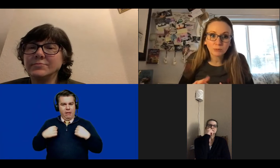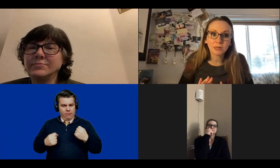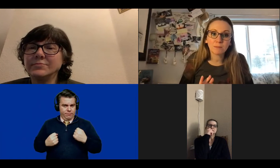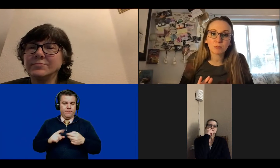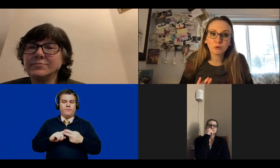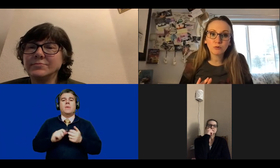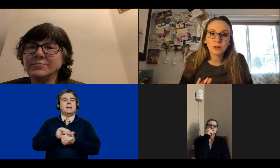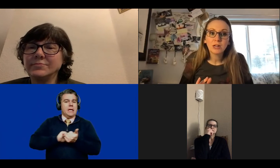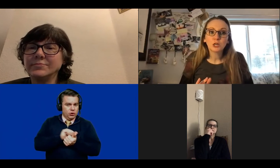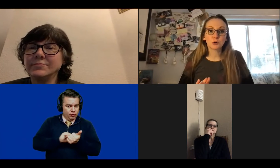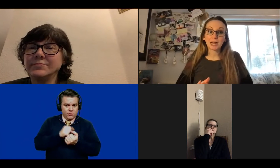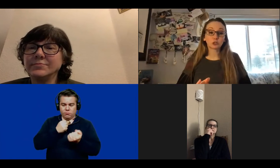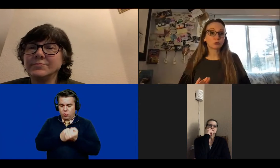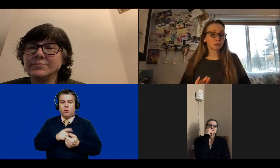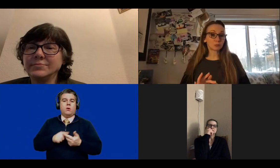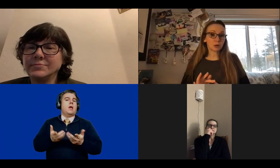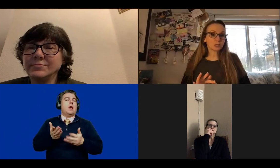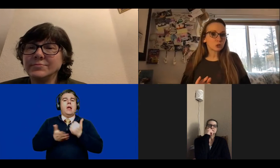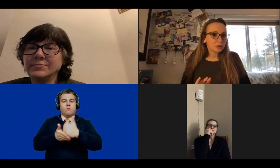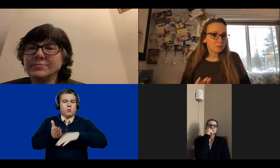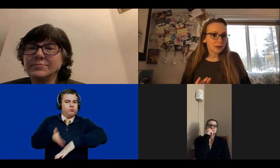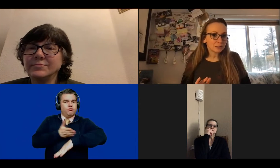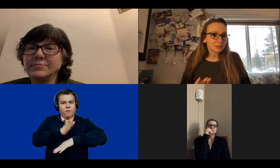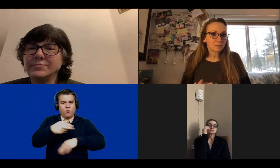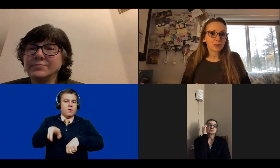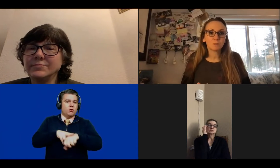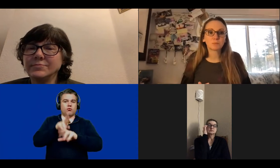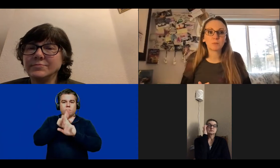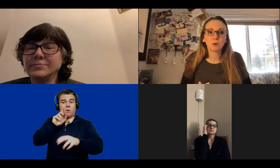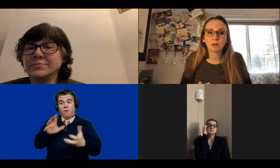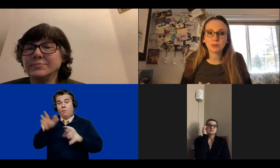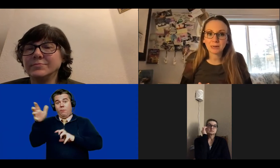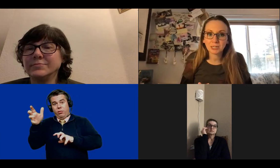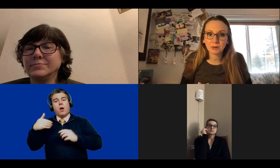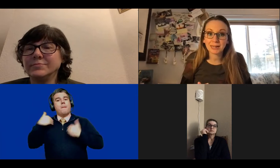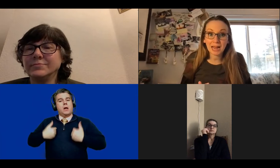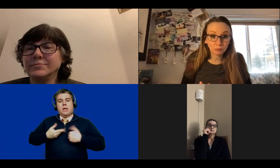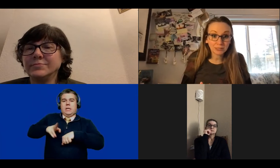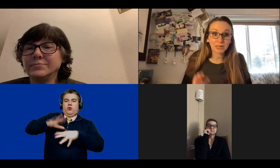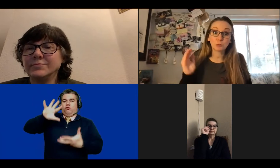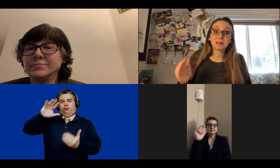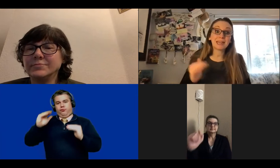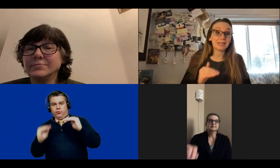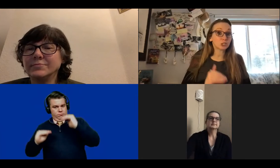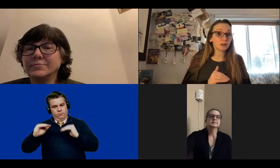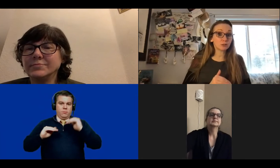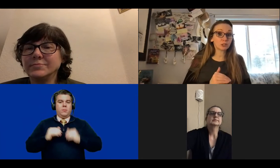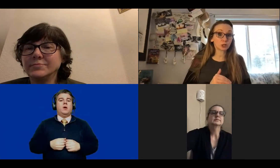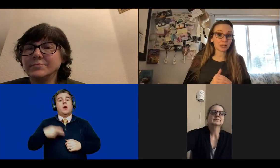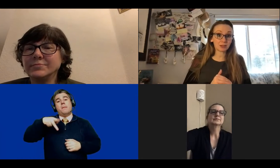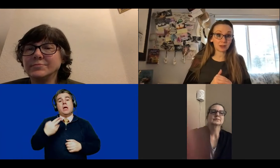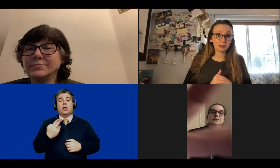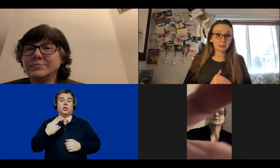digestion, helps improve your natural response to an imbalance. It helps promote healthy bacteria counts and your pH